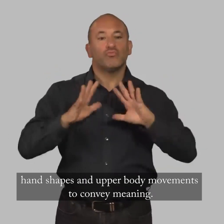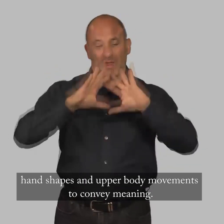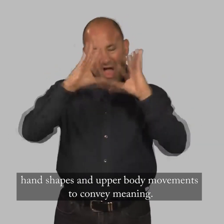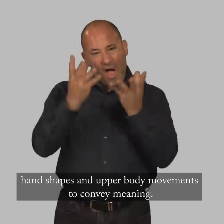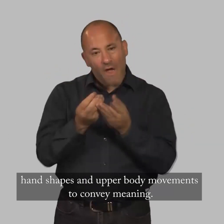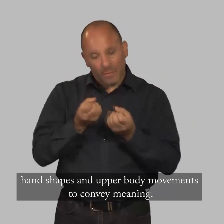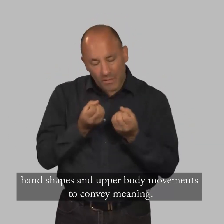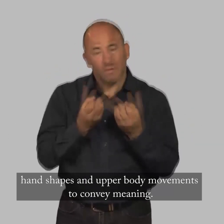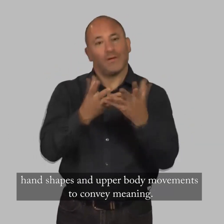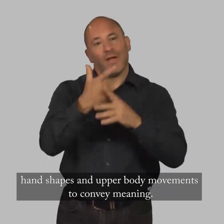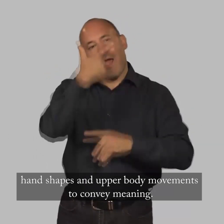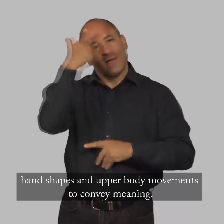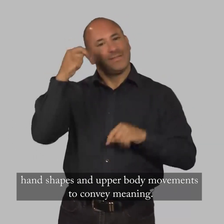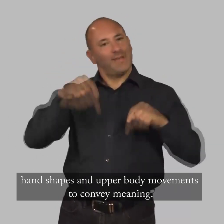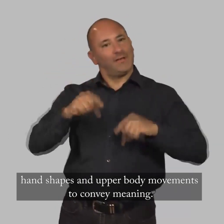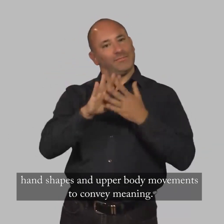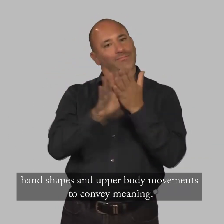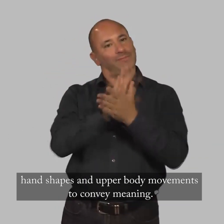movements to convey meaning.